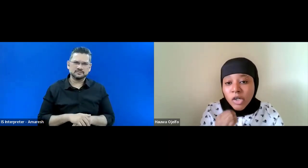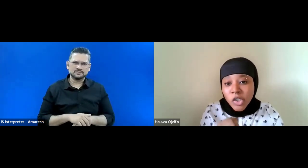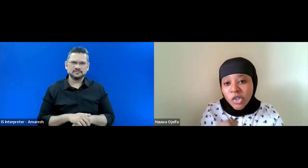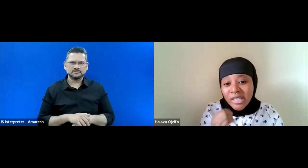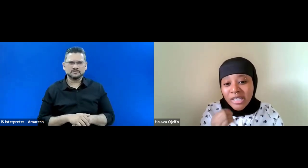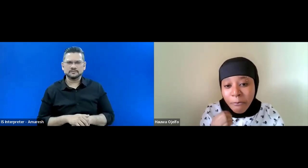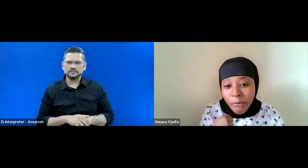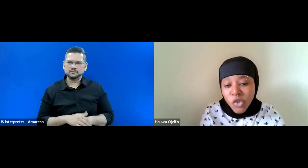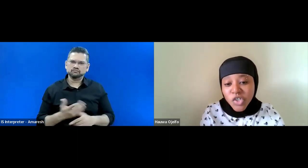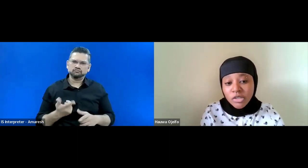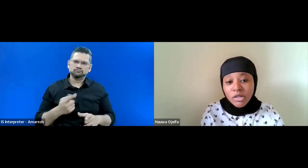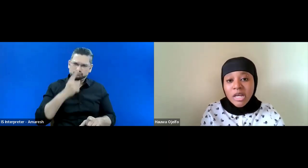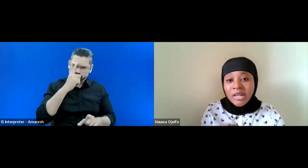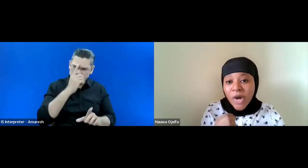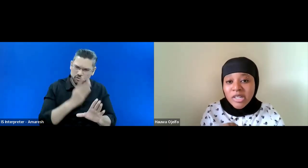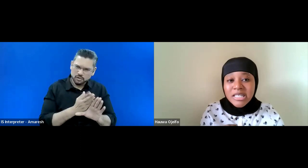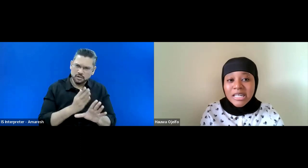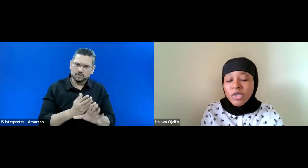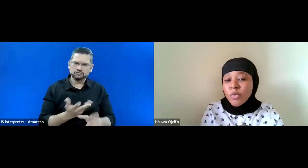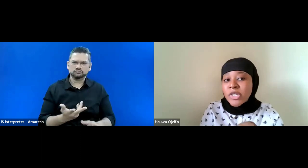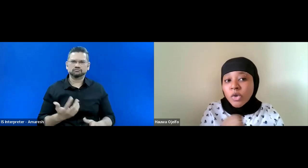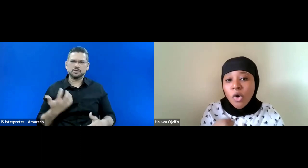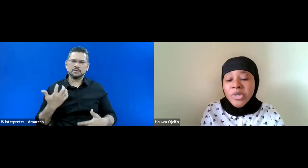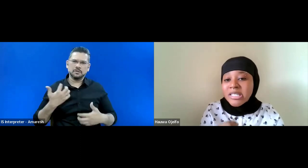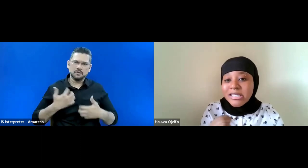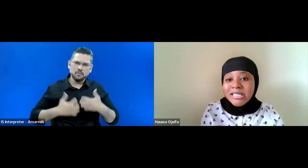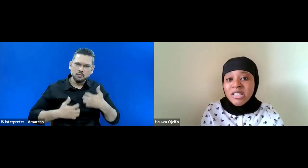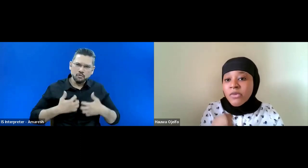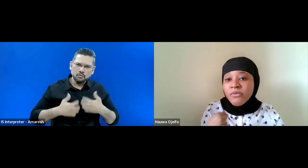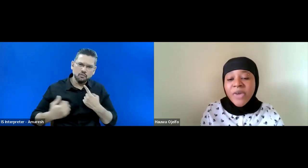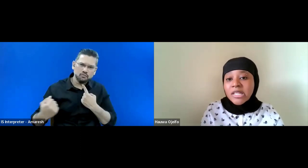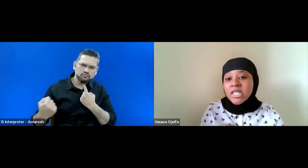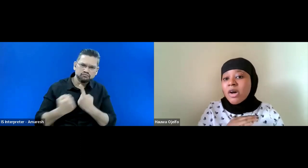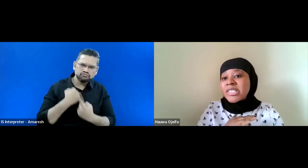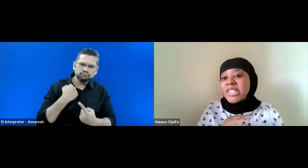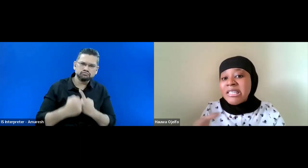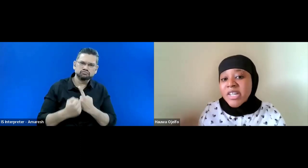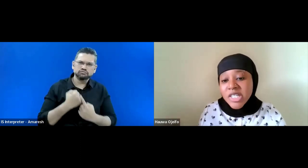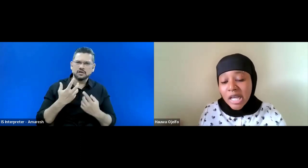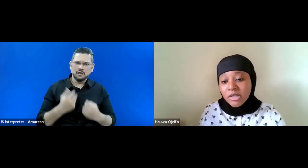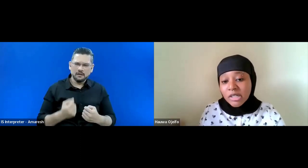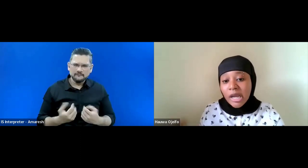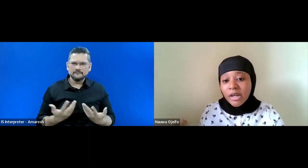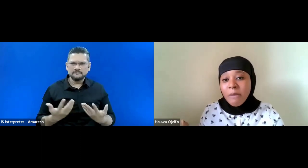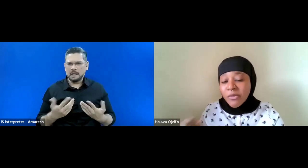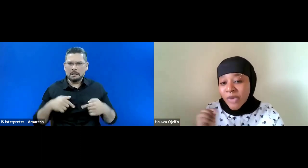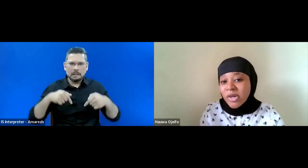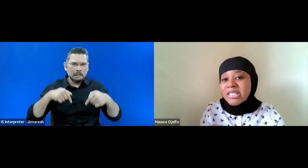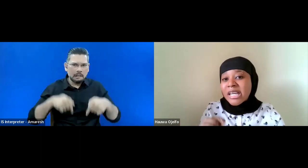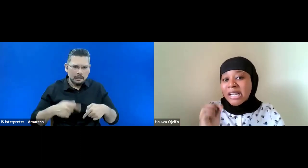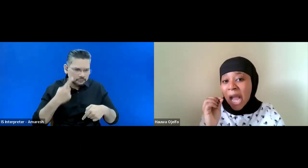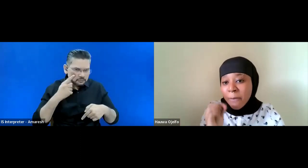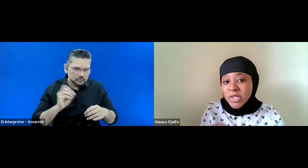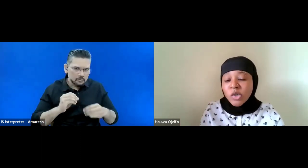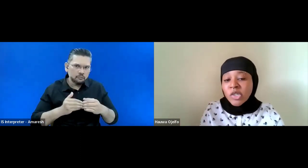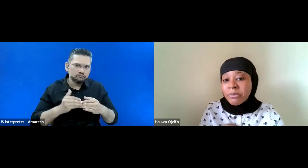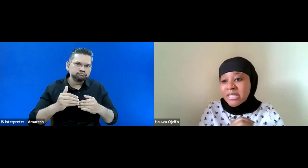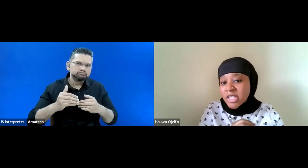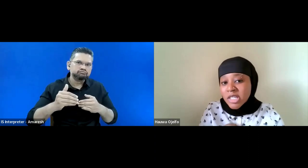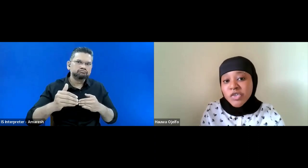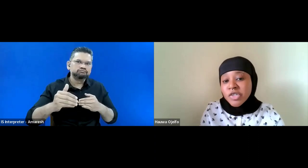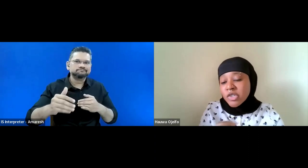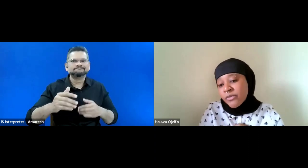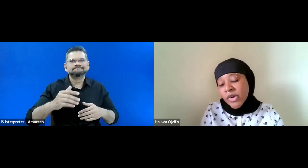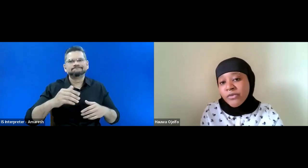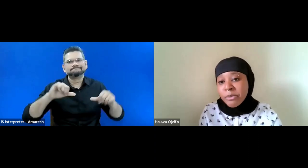very psychological and emotional, violence that we don't always see the effect until years down the line, but violence that can absolutely